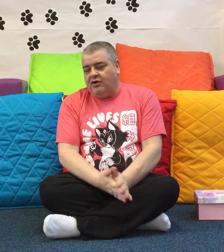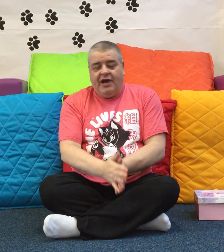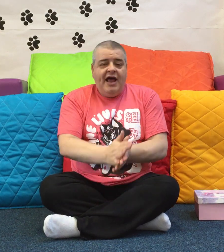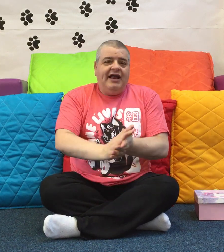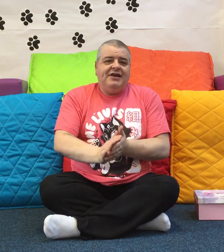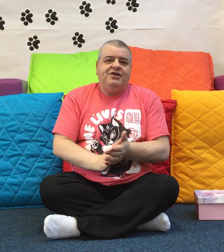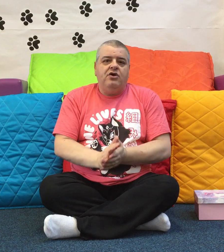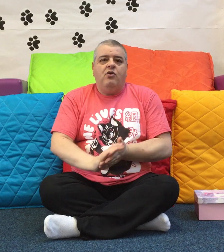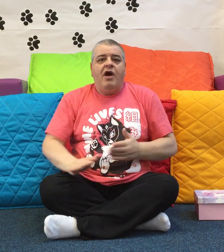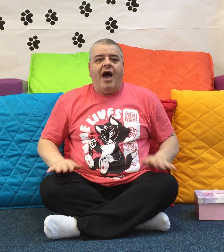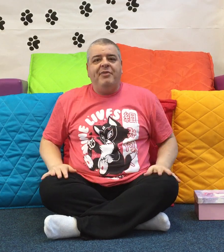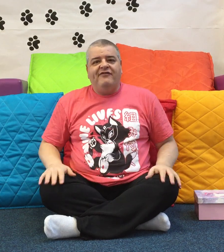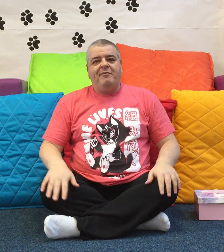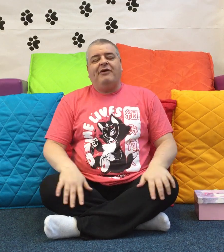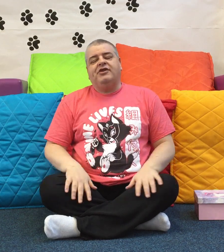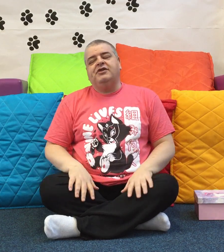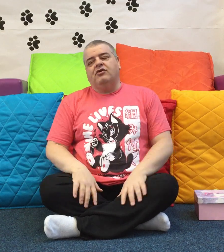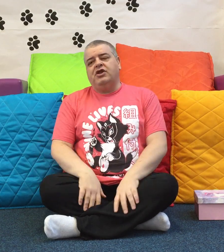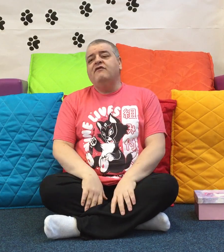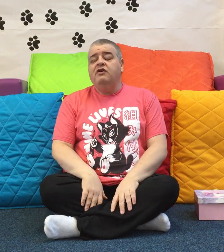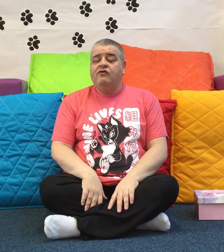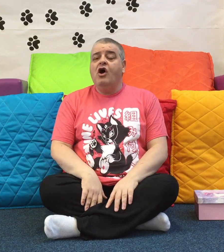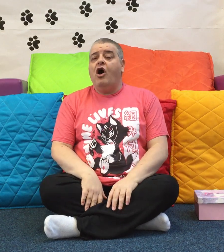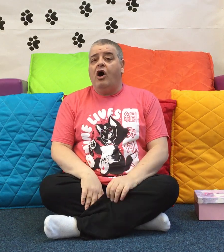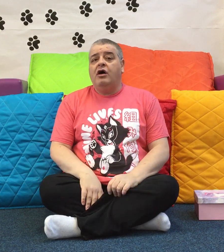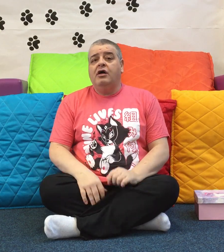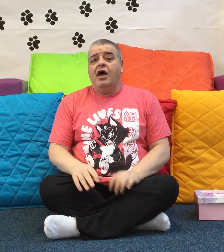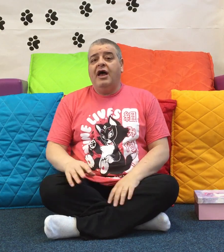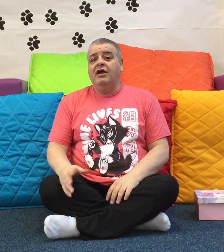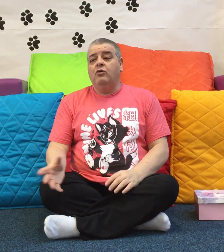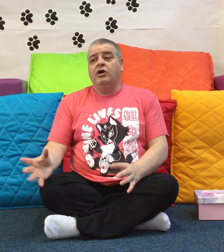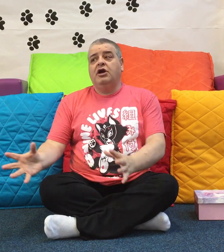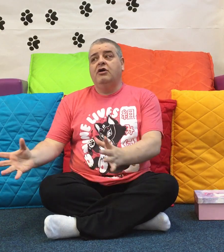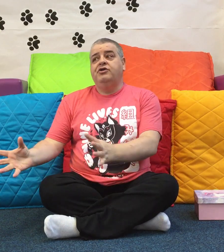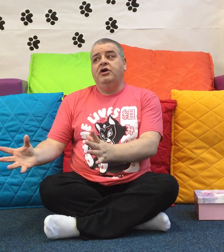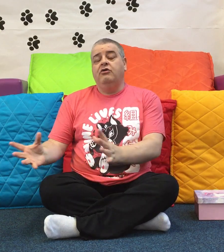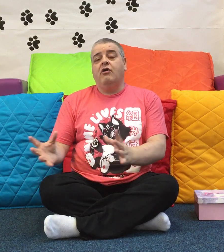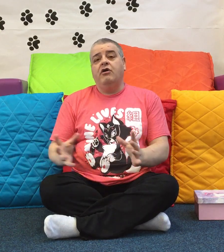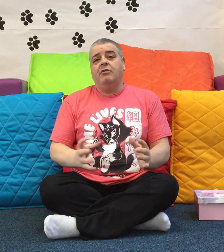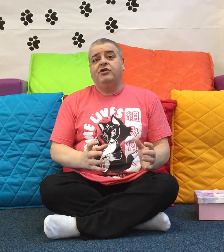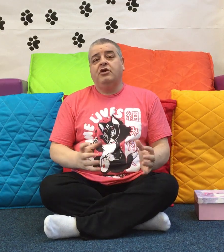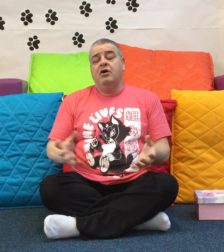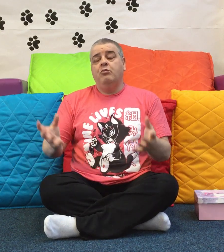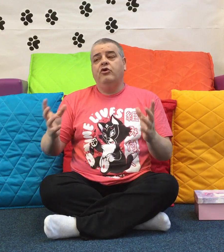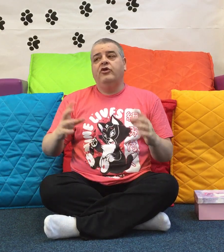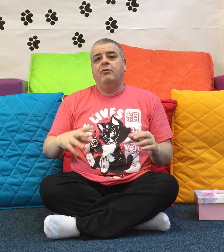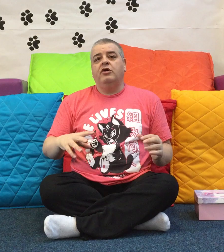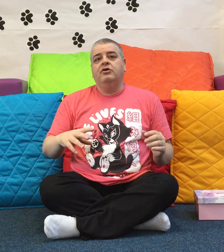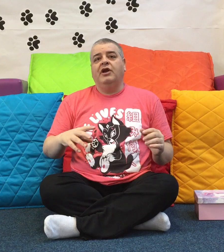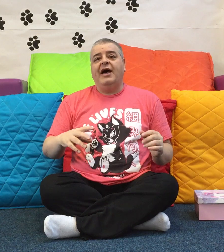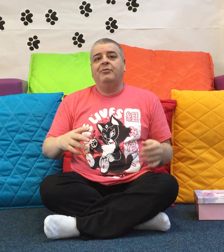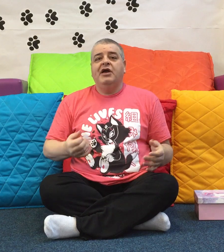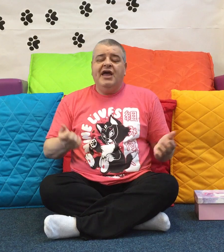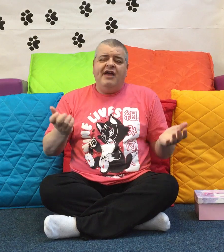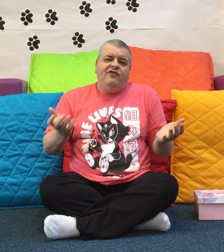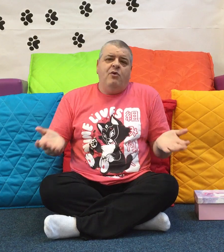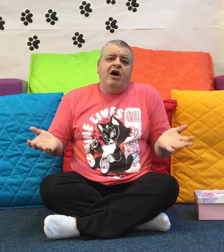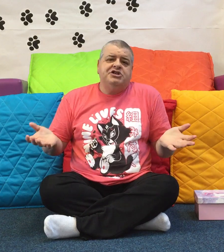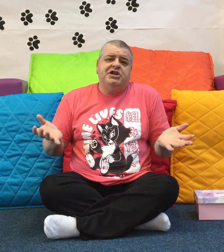song. Let's do a bit of a bouncing song. So if you've got a little one close to you, grown-ups, put them on your lap. If you are just a